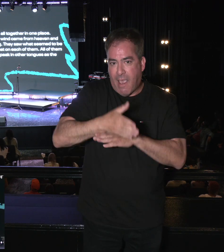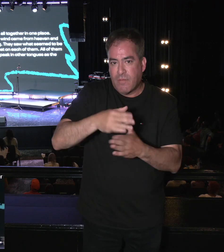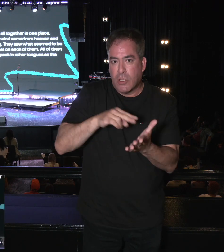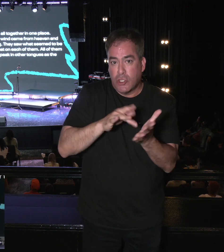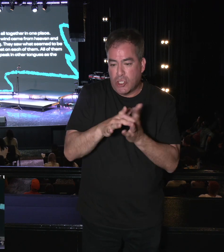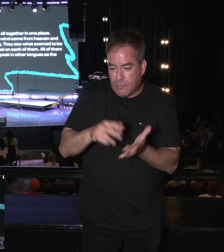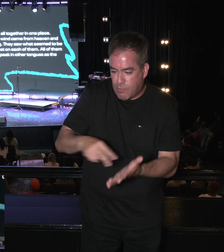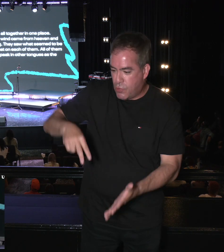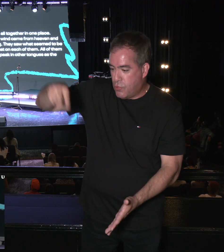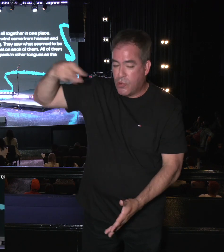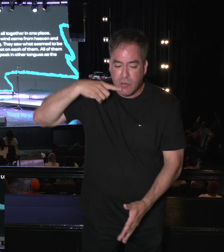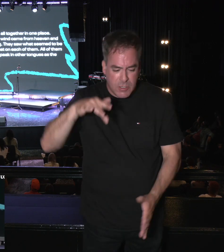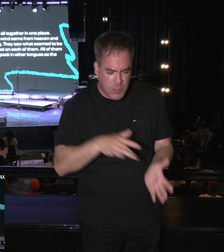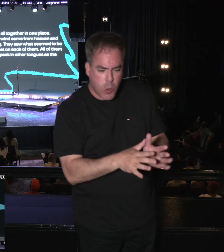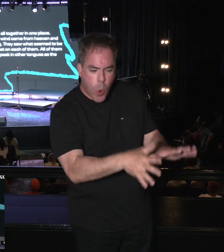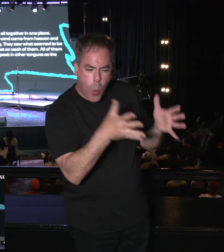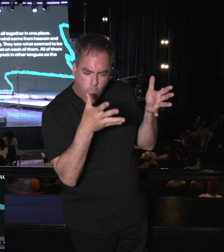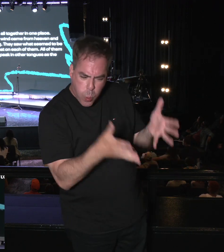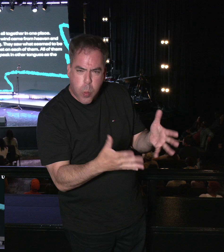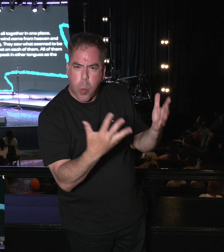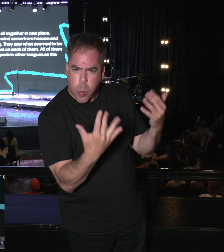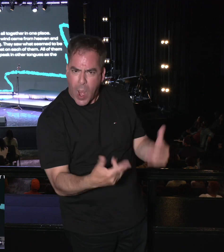to wait, they went in the upper room.